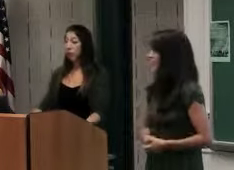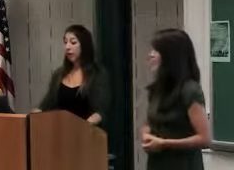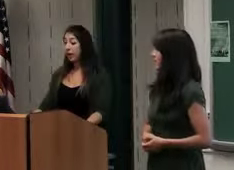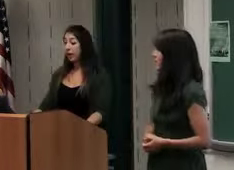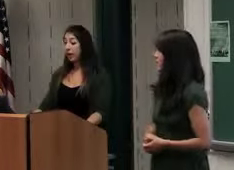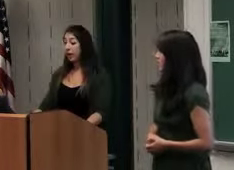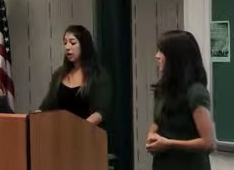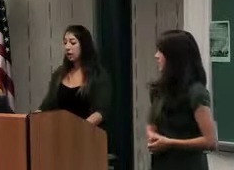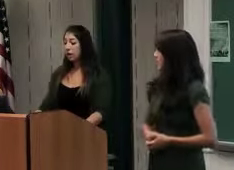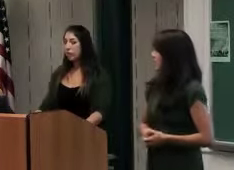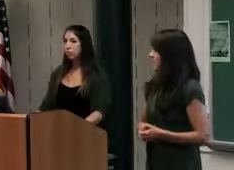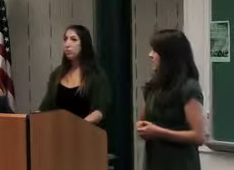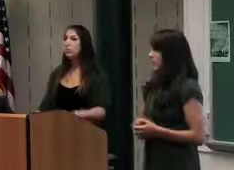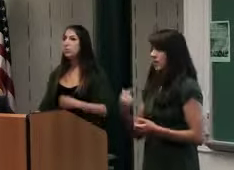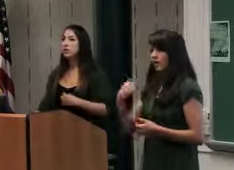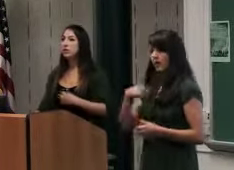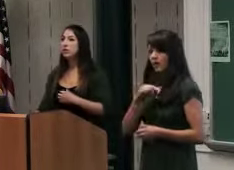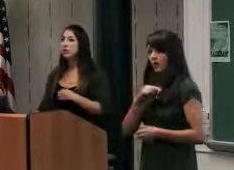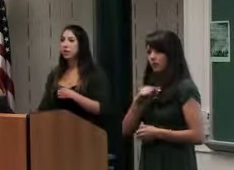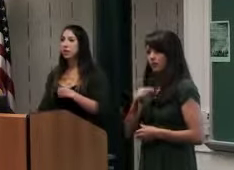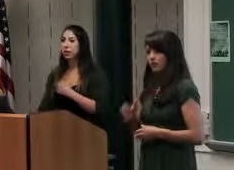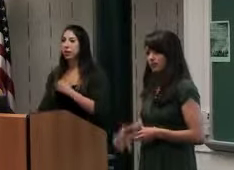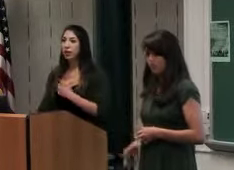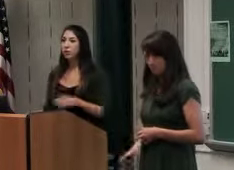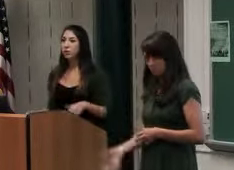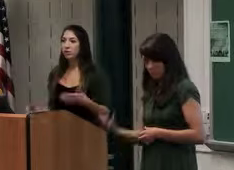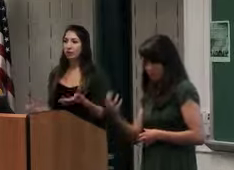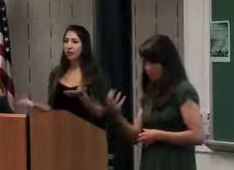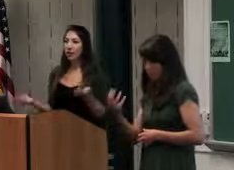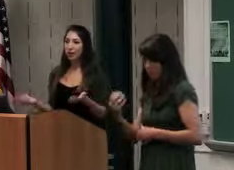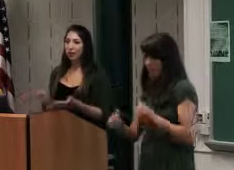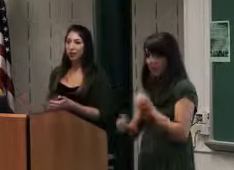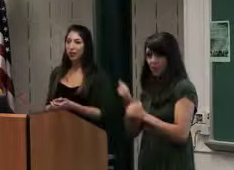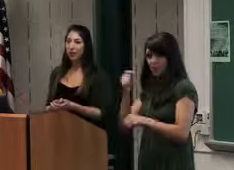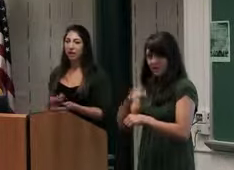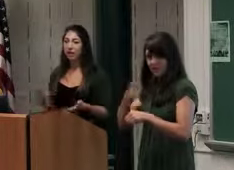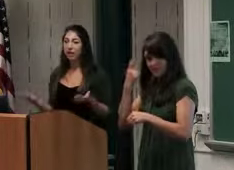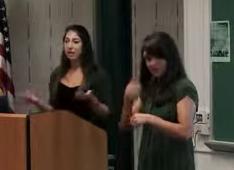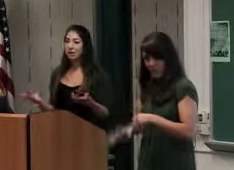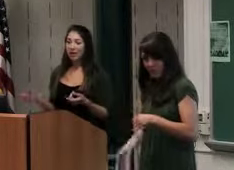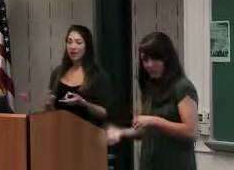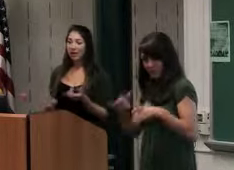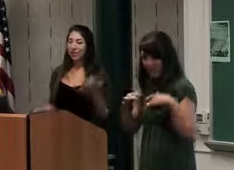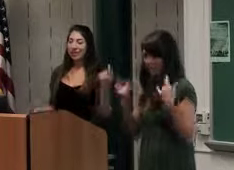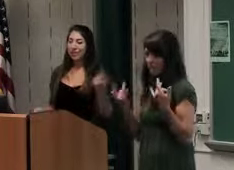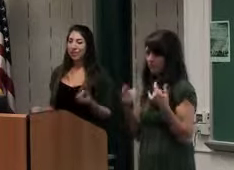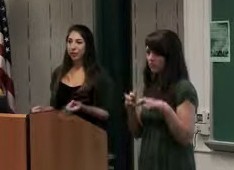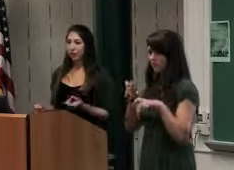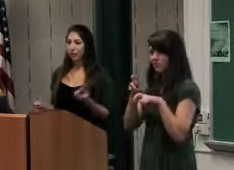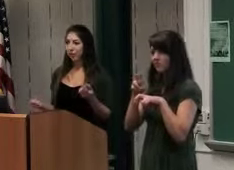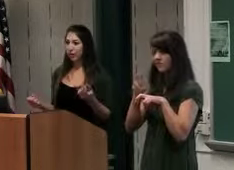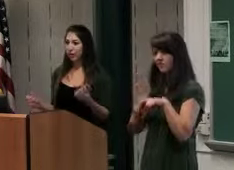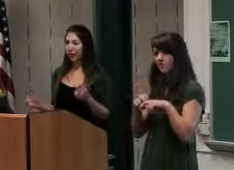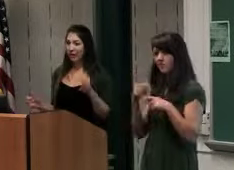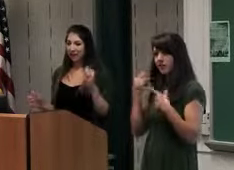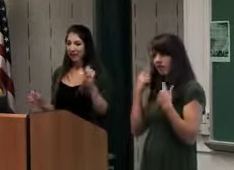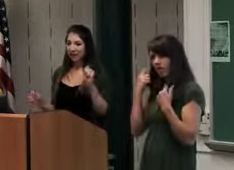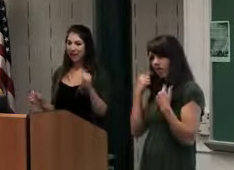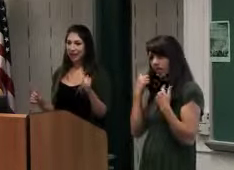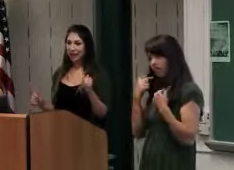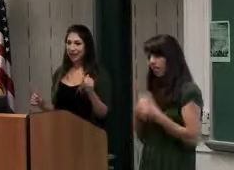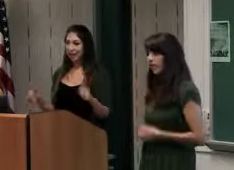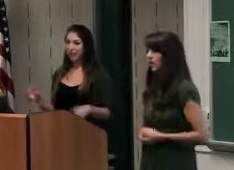Also, bowling. Most of the time bowling, you were just sitting around waiting for a lane to break, or